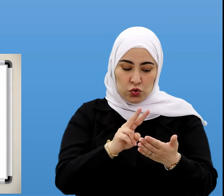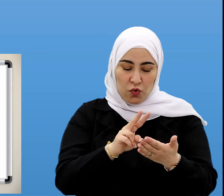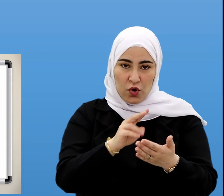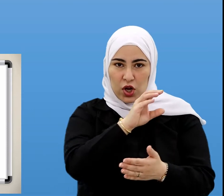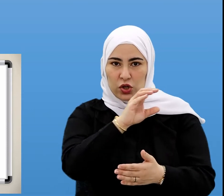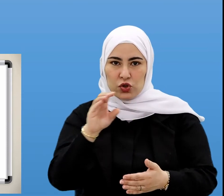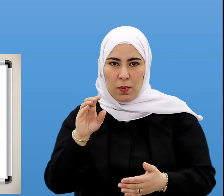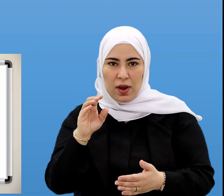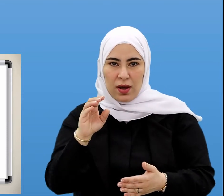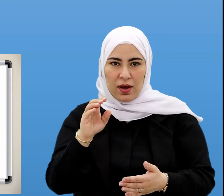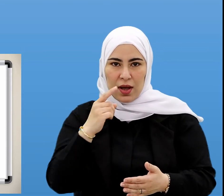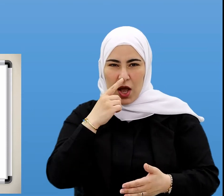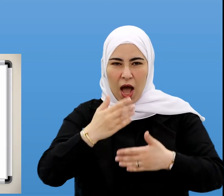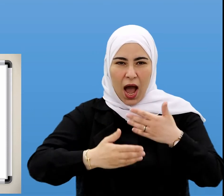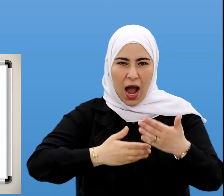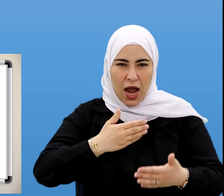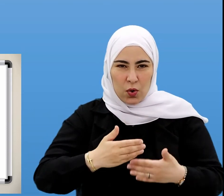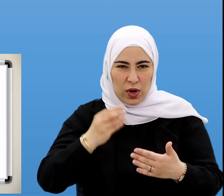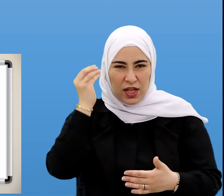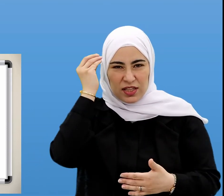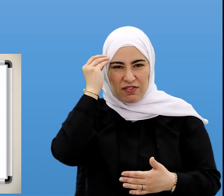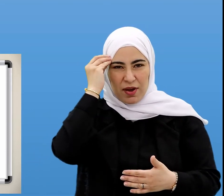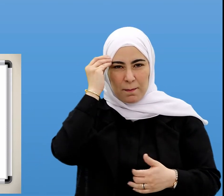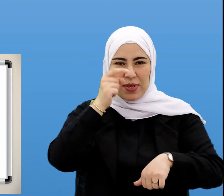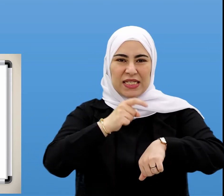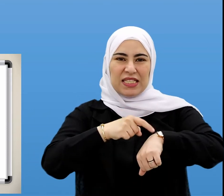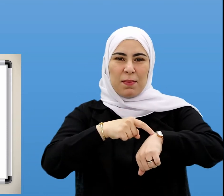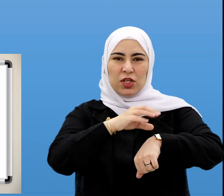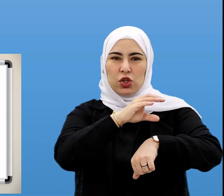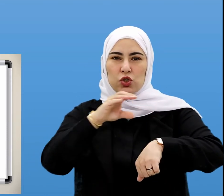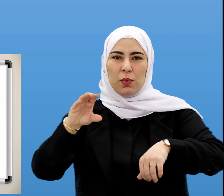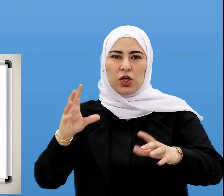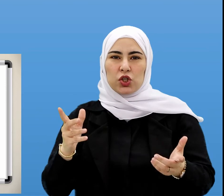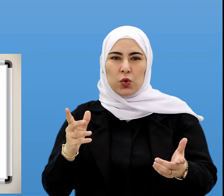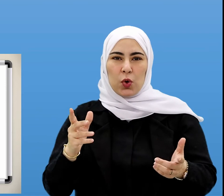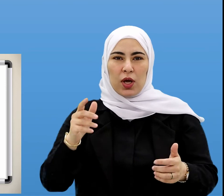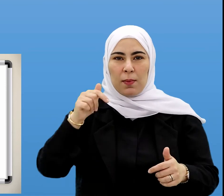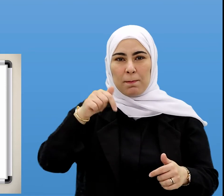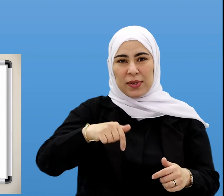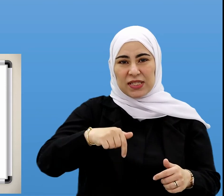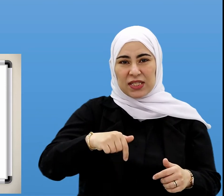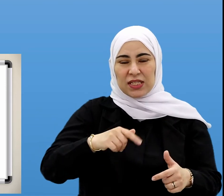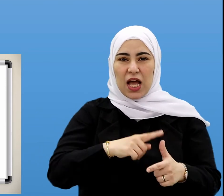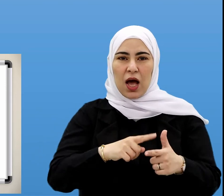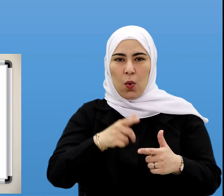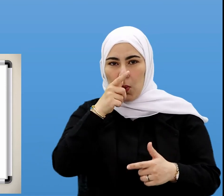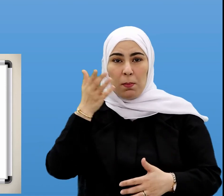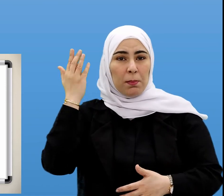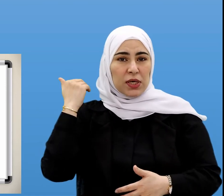Try to figure out the tense of this sentence, past or present. So